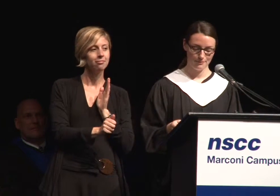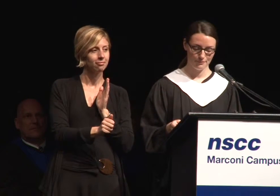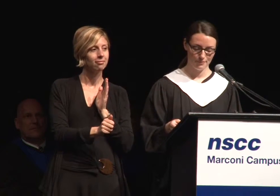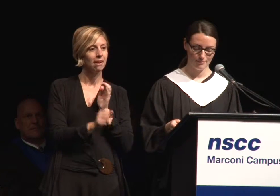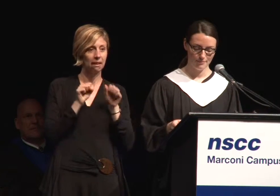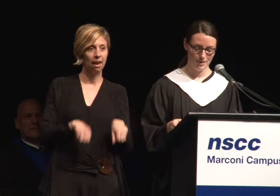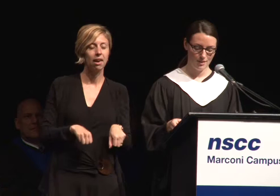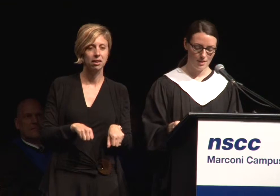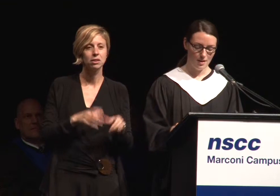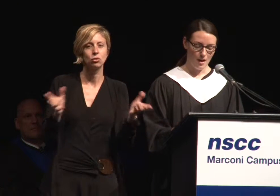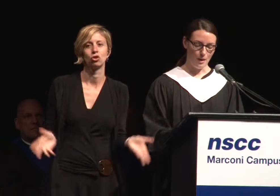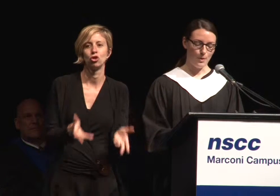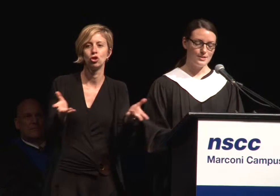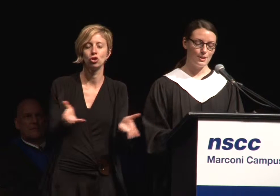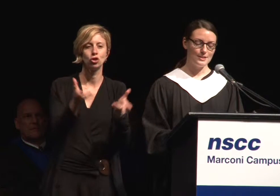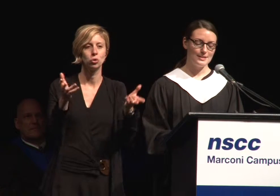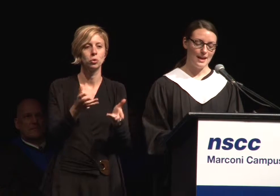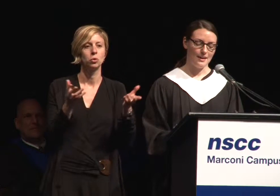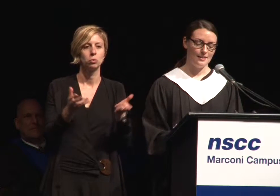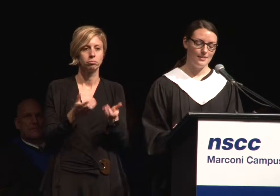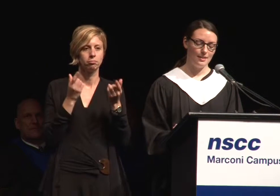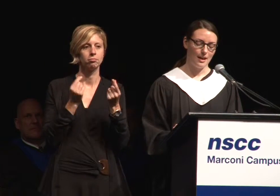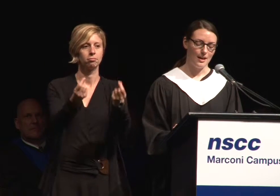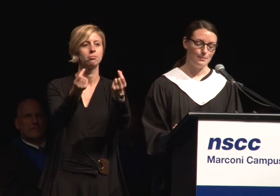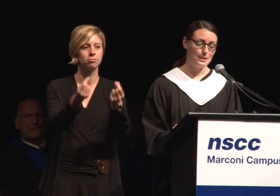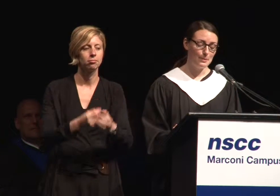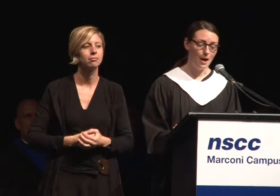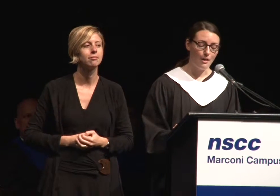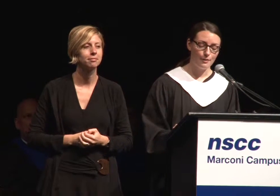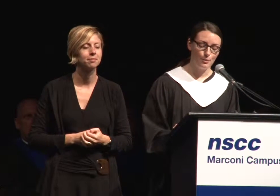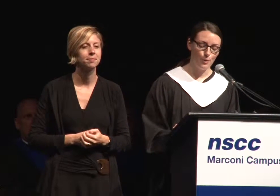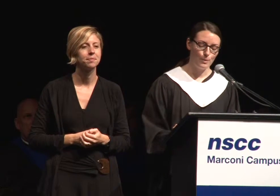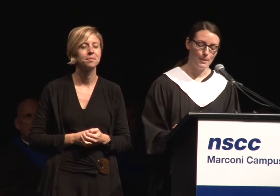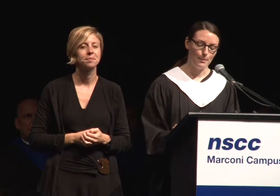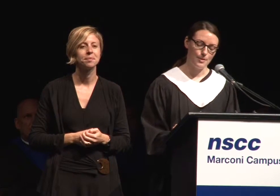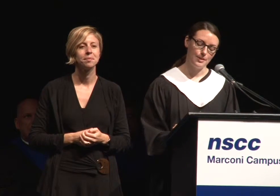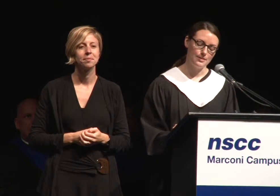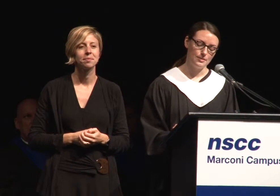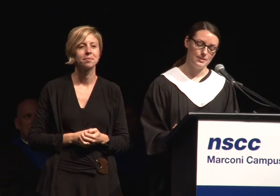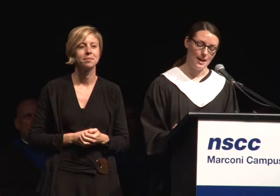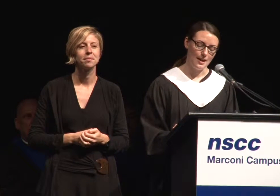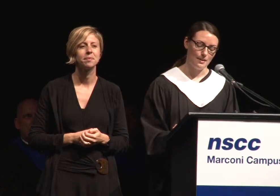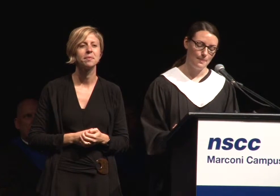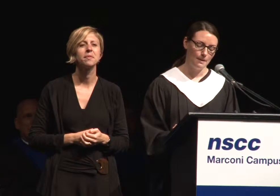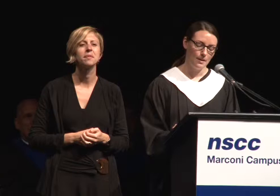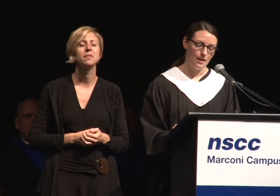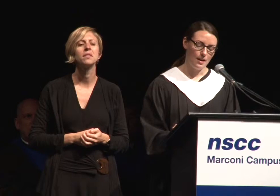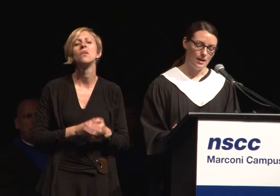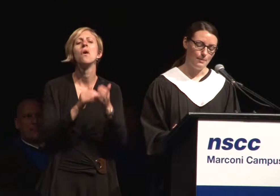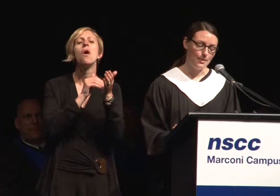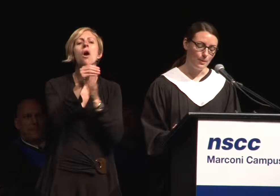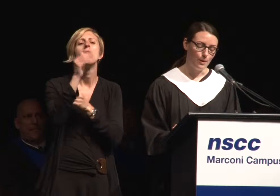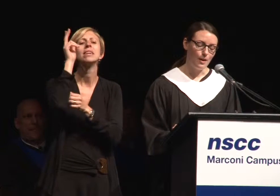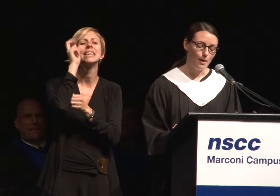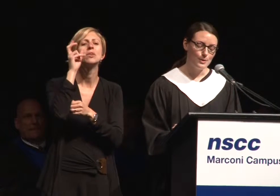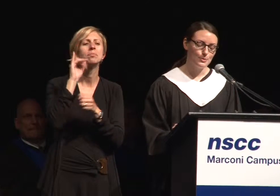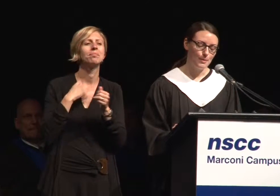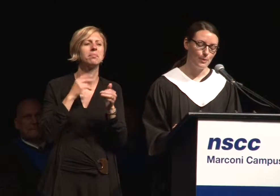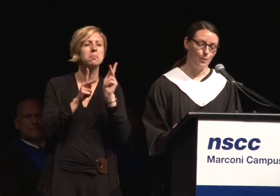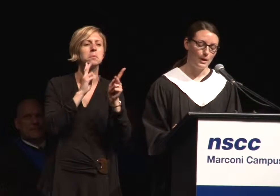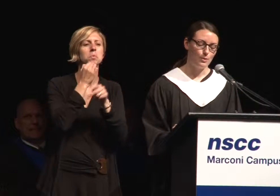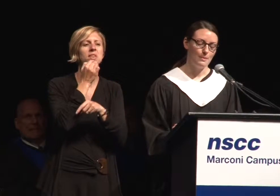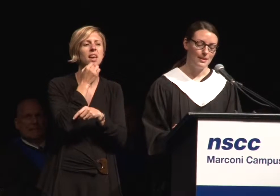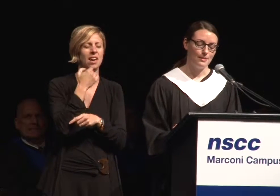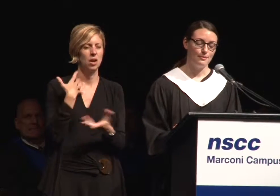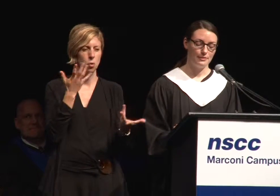it. I once heard it said that people often won't remember the things you say, but they will always remember